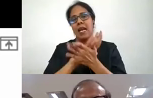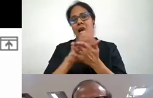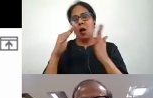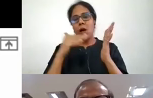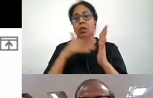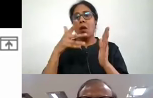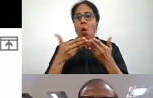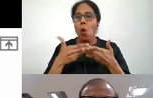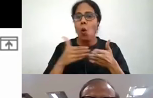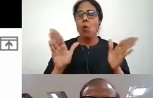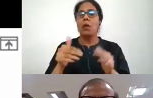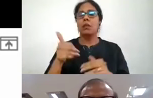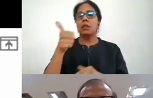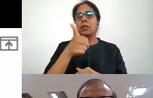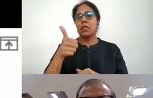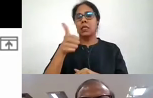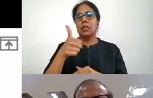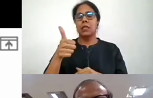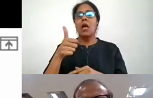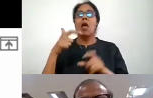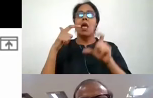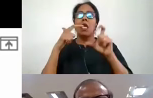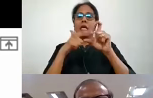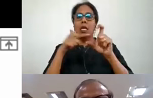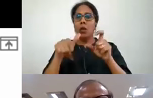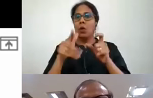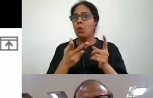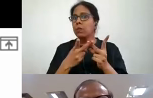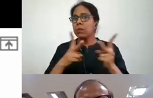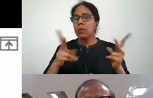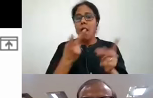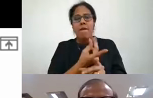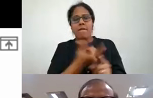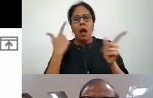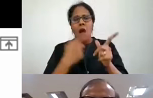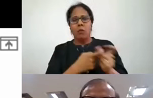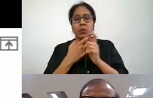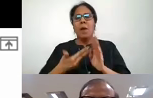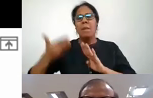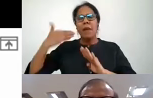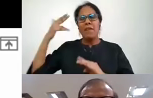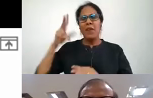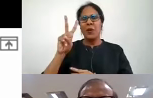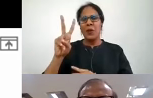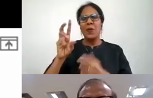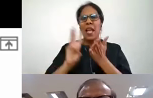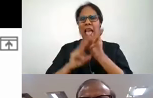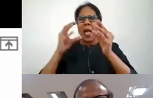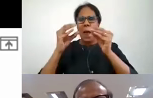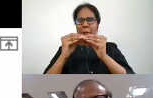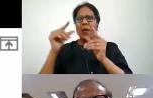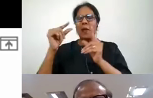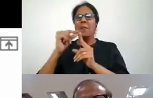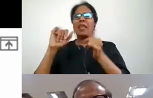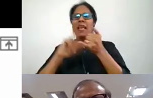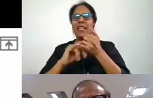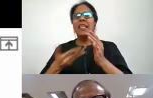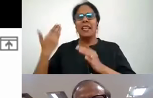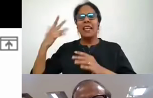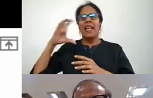up not many applications. In fact, if you look at the speeds from which were 2 Mbps in 802.11 in 97,